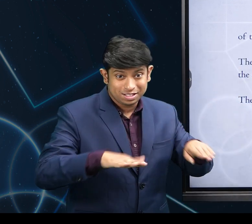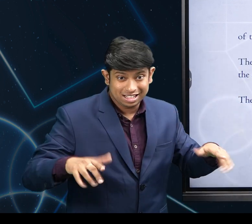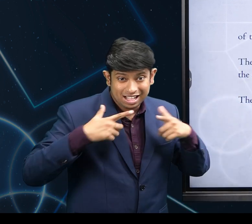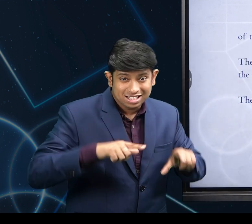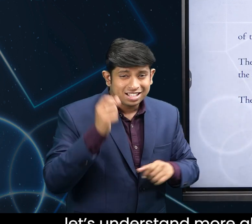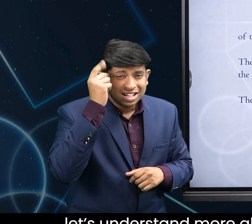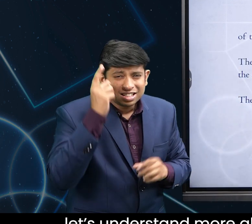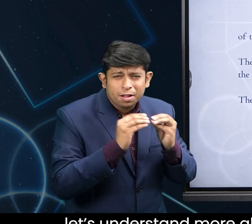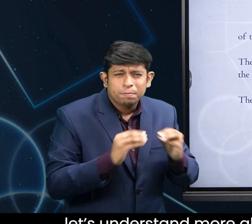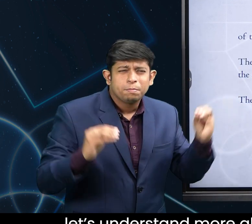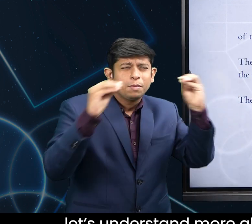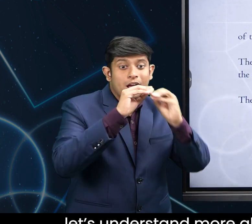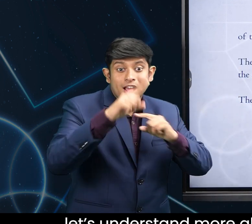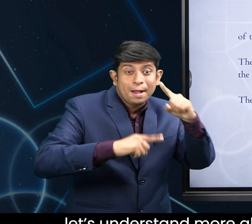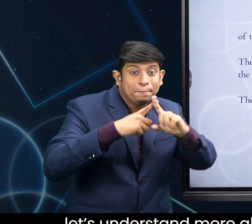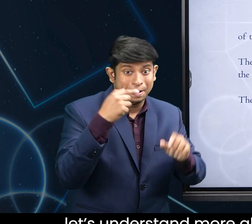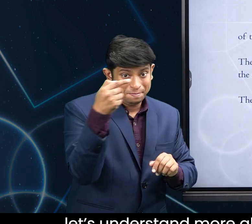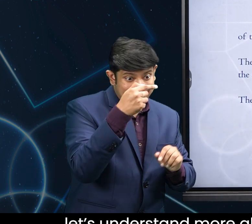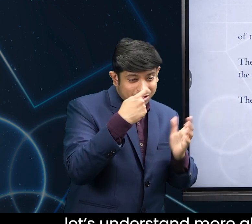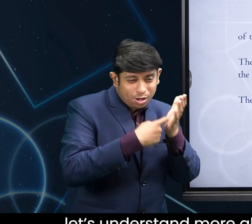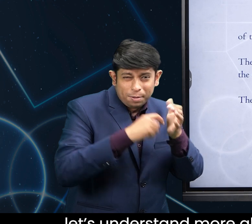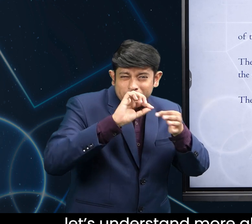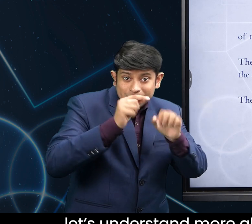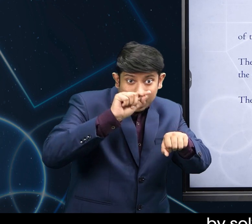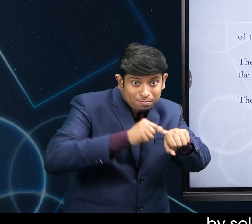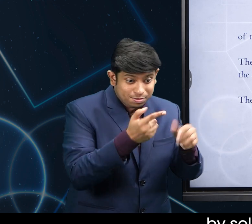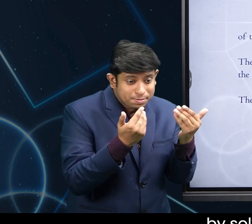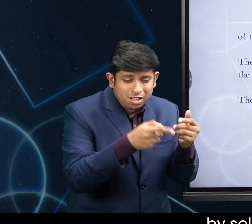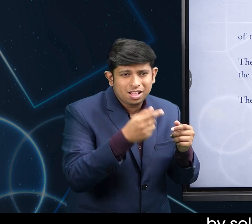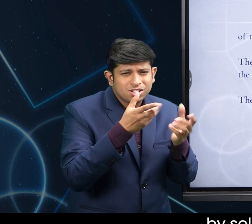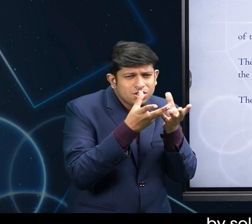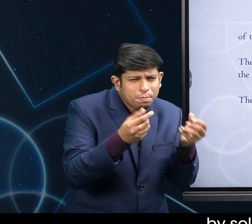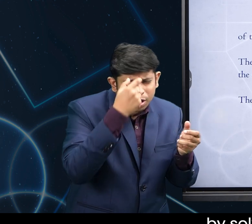Students, let us understand more about subtraction theorem of probability by solving some examples.